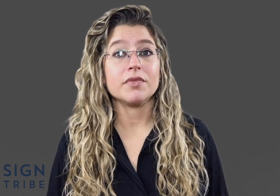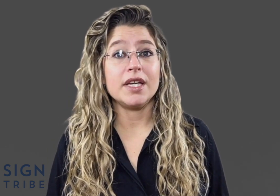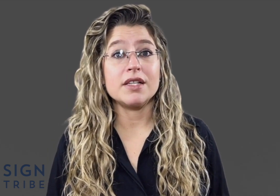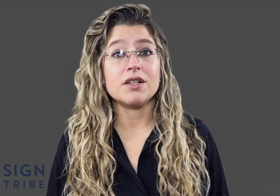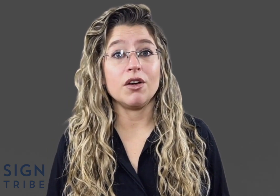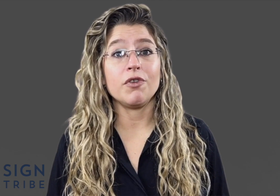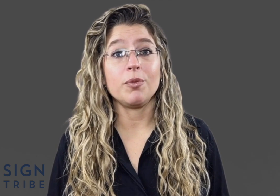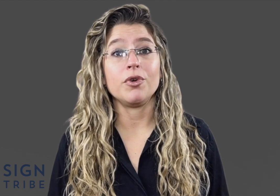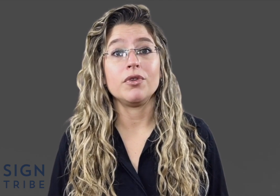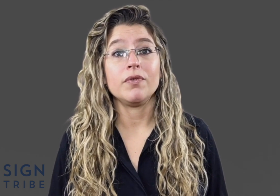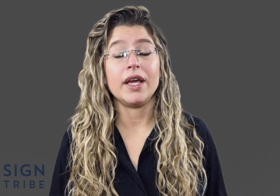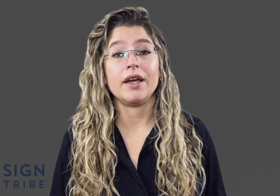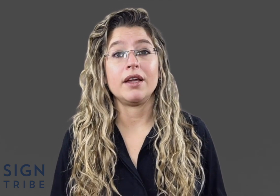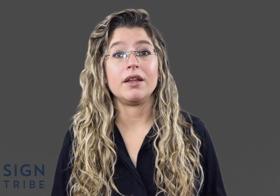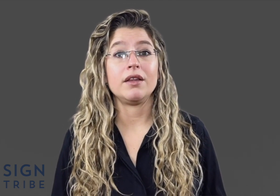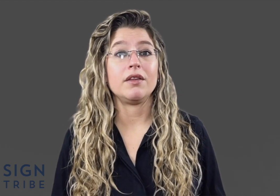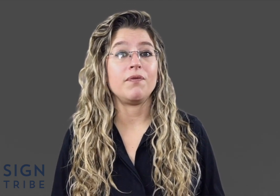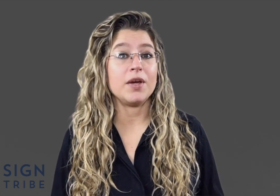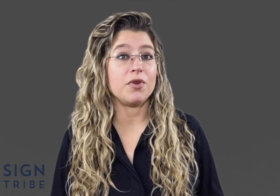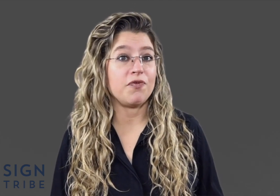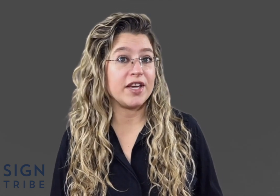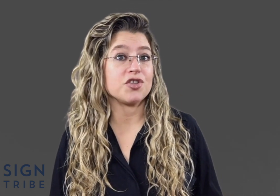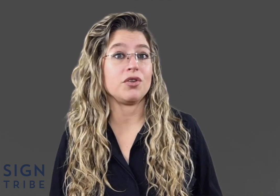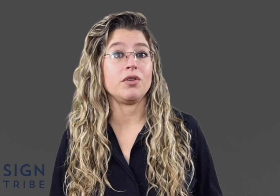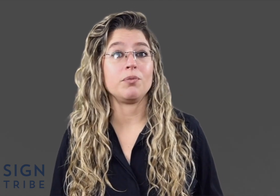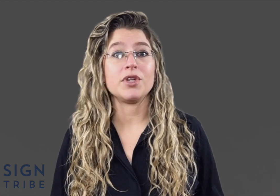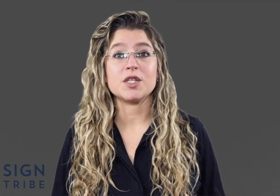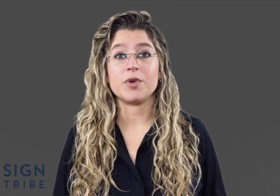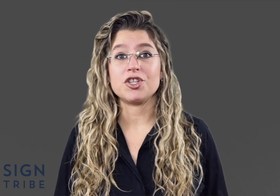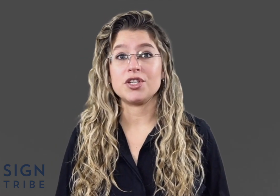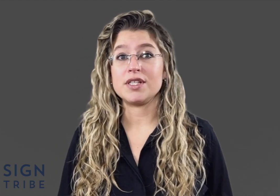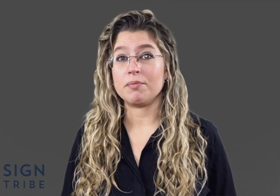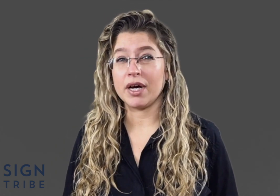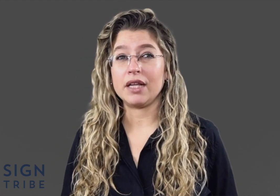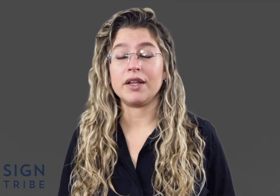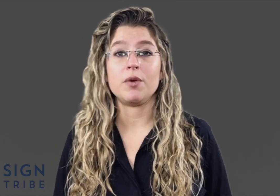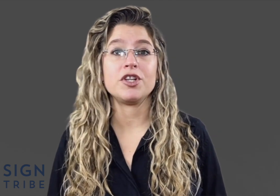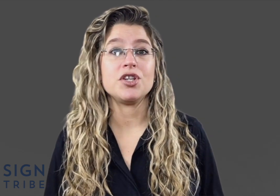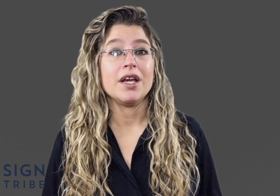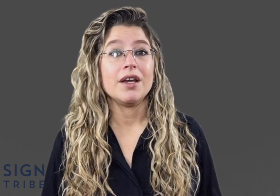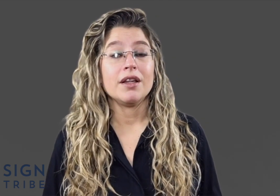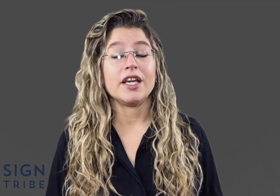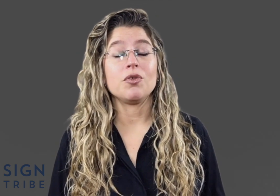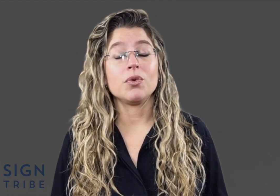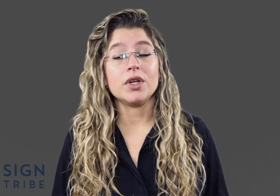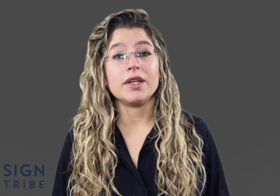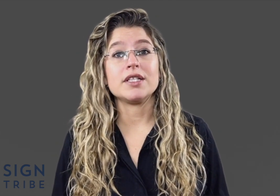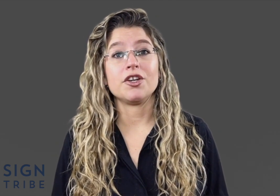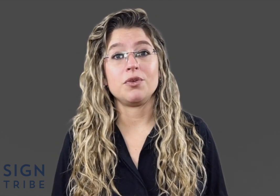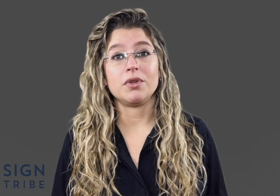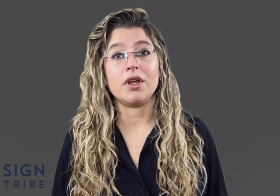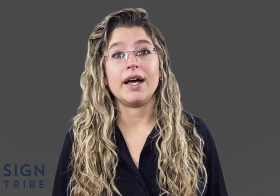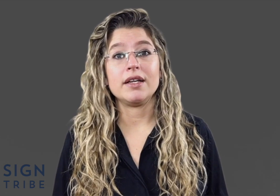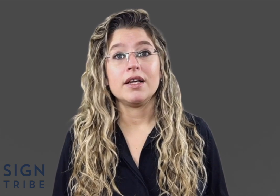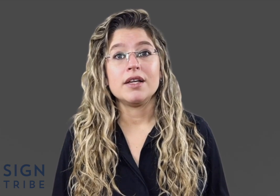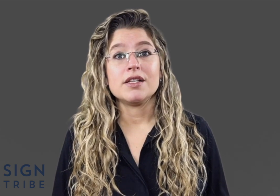is nonverbal, and with facial expressions and body language, they can really tell you a lot.